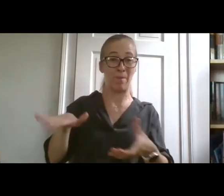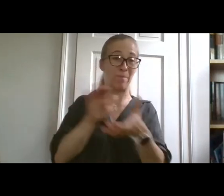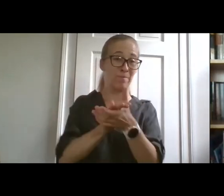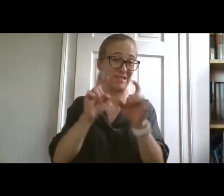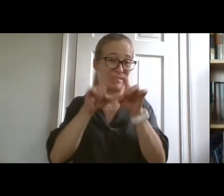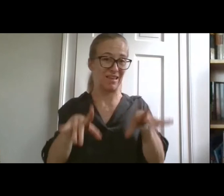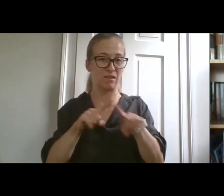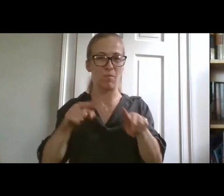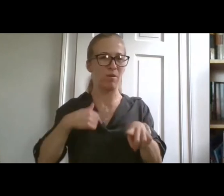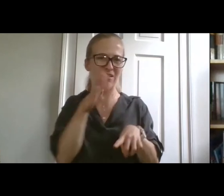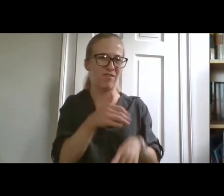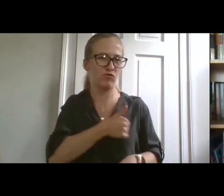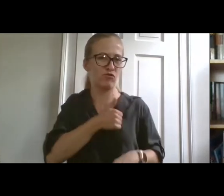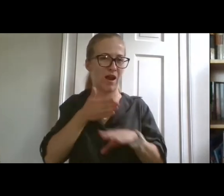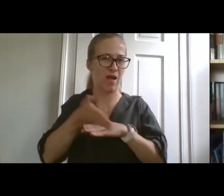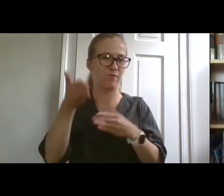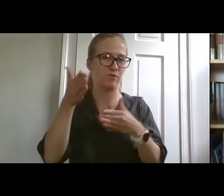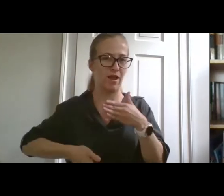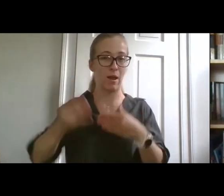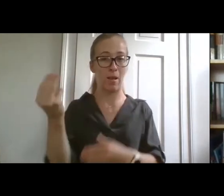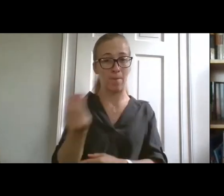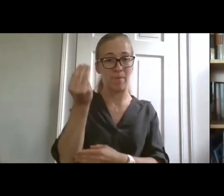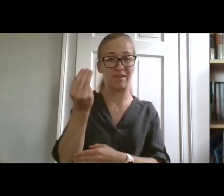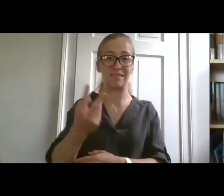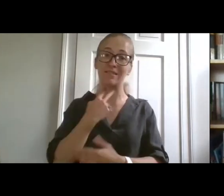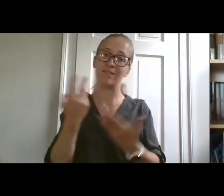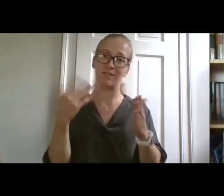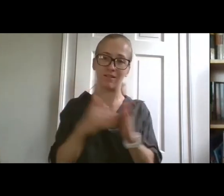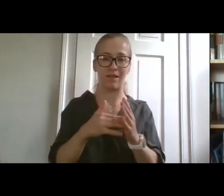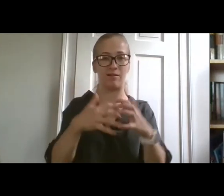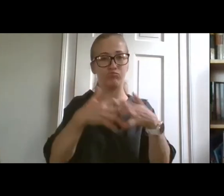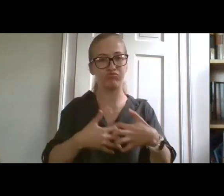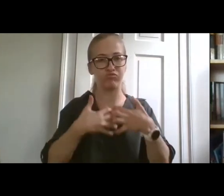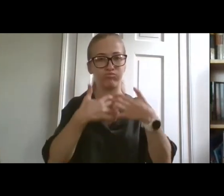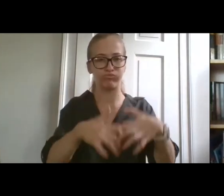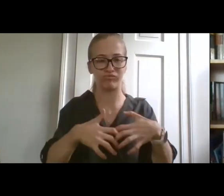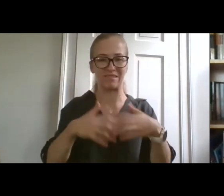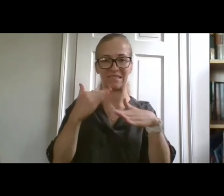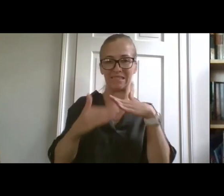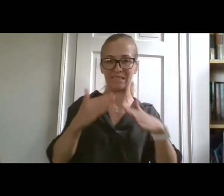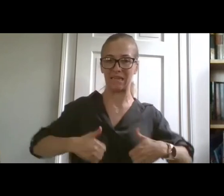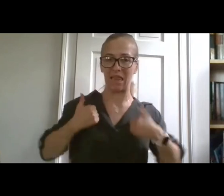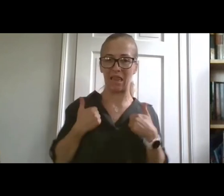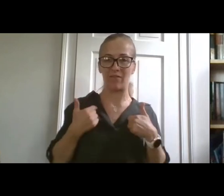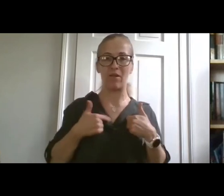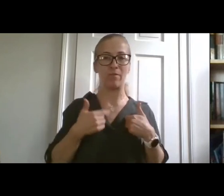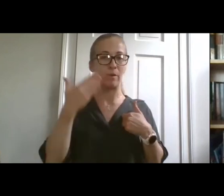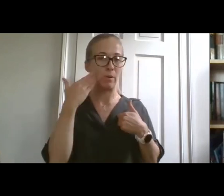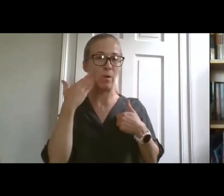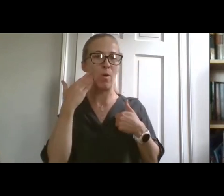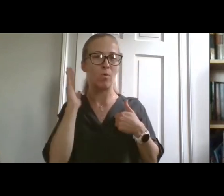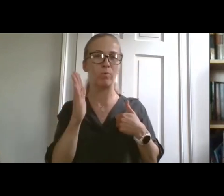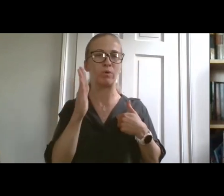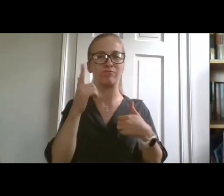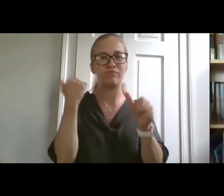never regretted them once they ended. A Monday, trapped again in the grinding machinery of city life, I knew what I would enjoy recalling the children